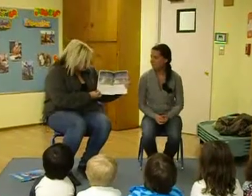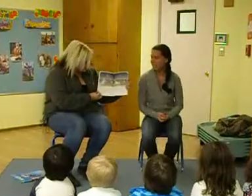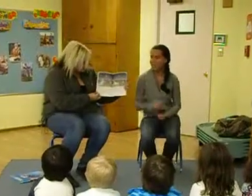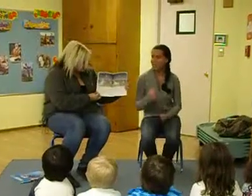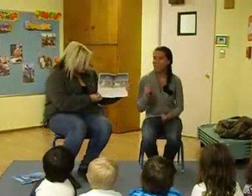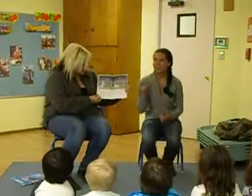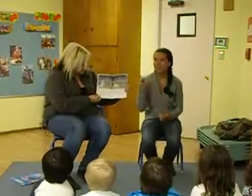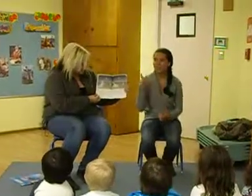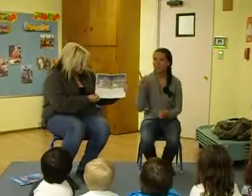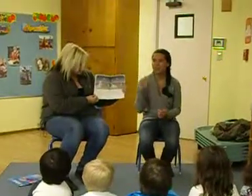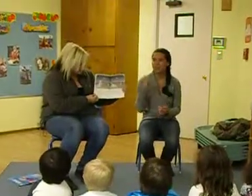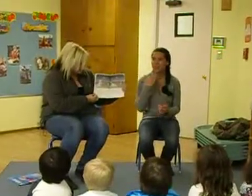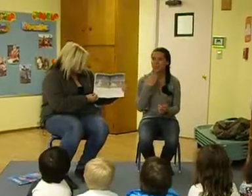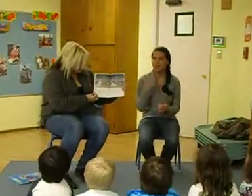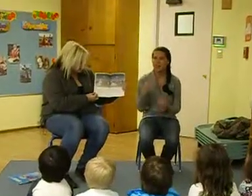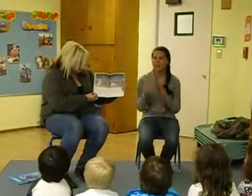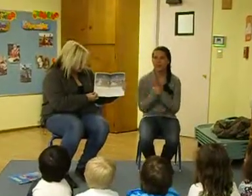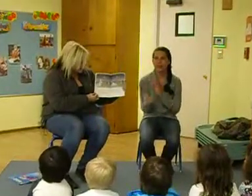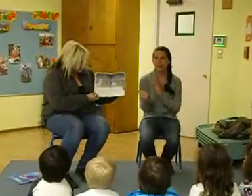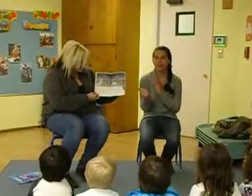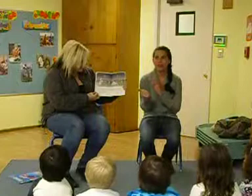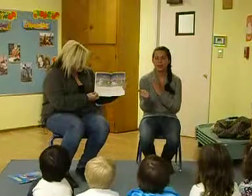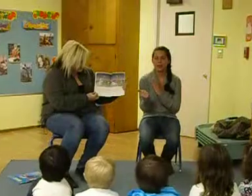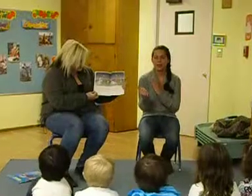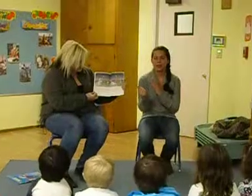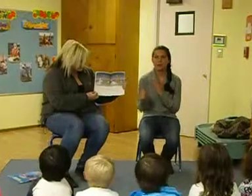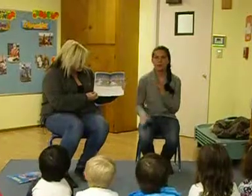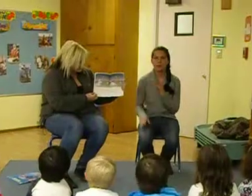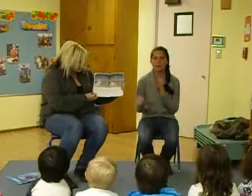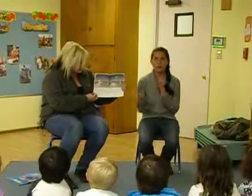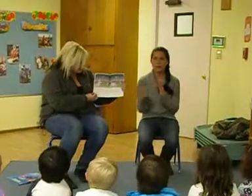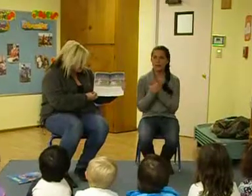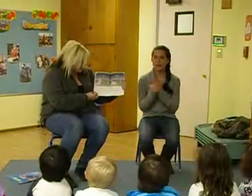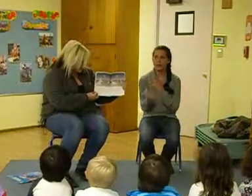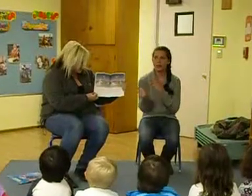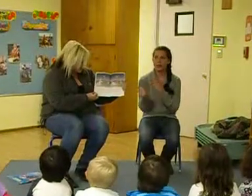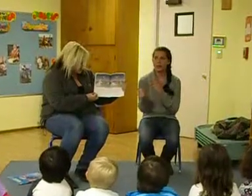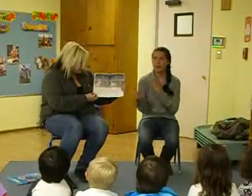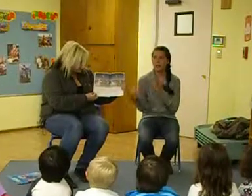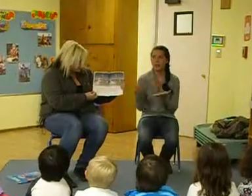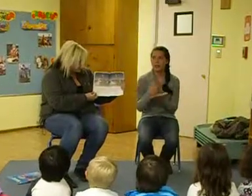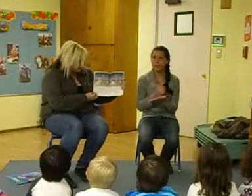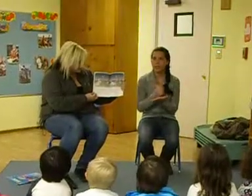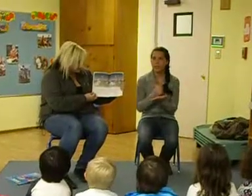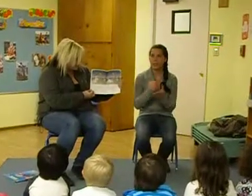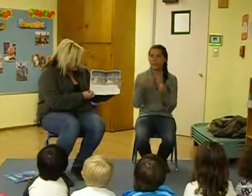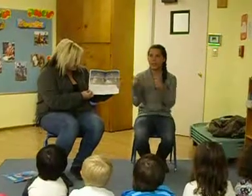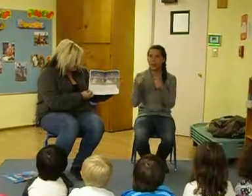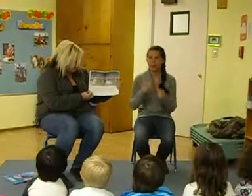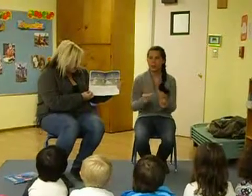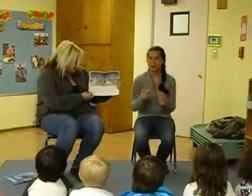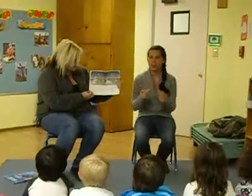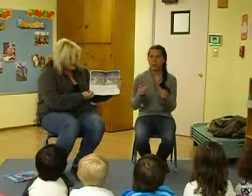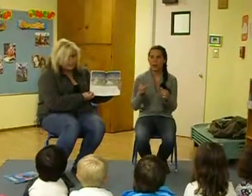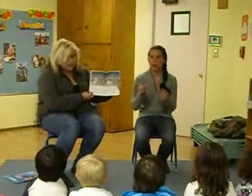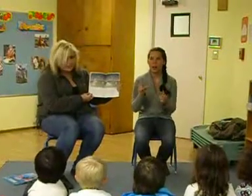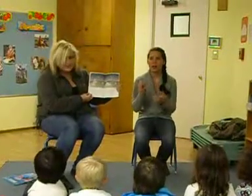Lilac was good at tricks too. A dog who does tricks deserves a reward, so Harold drew a big box of dog